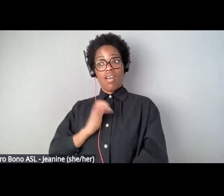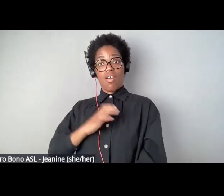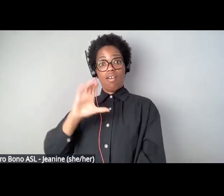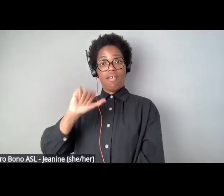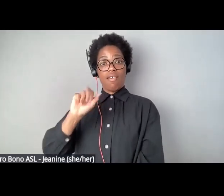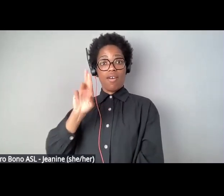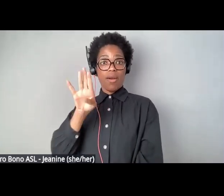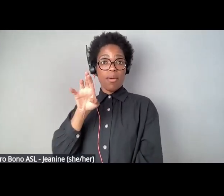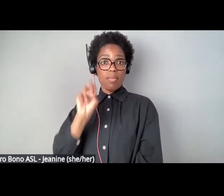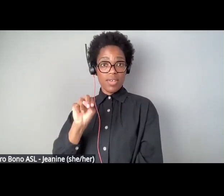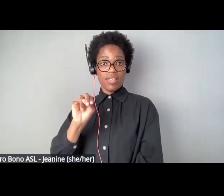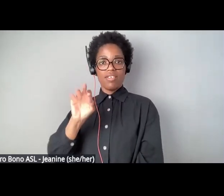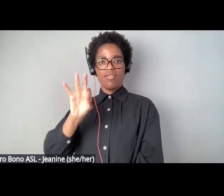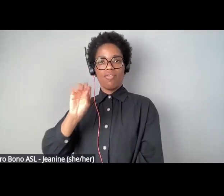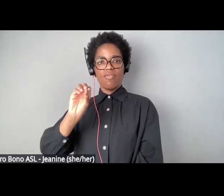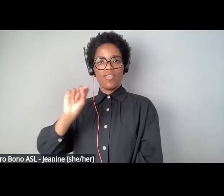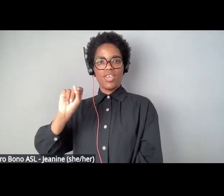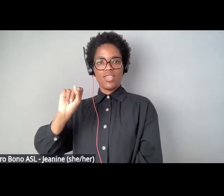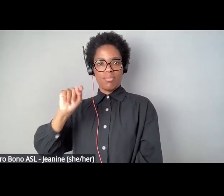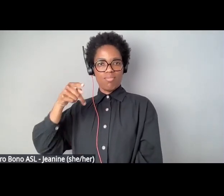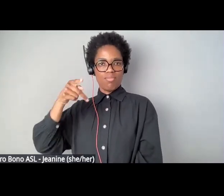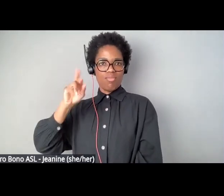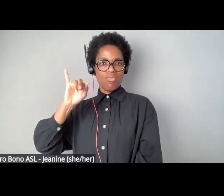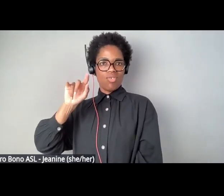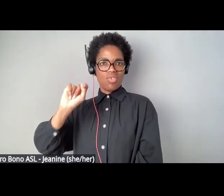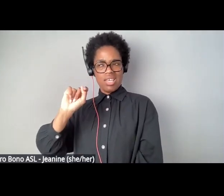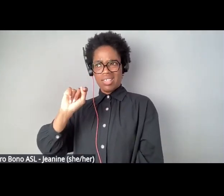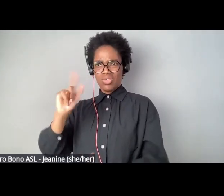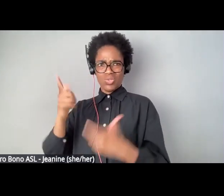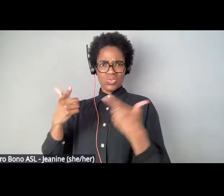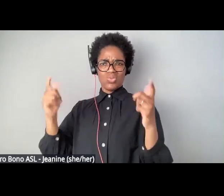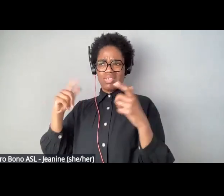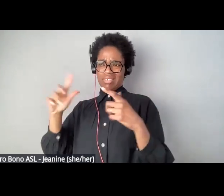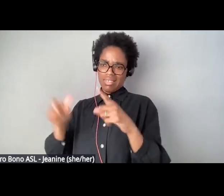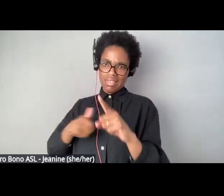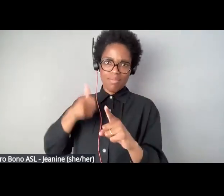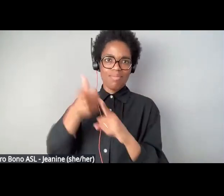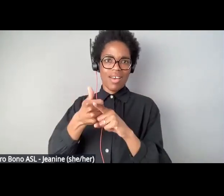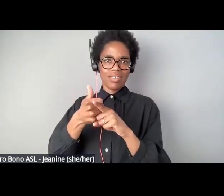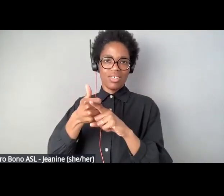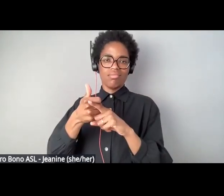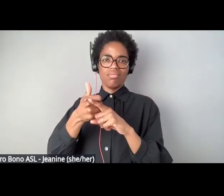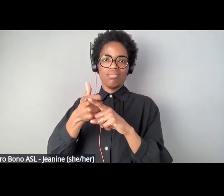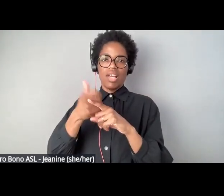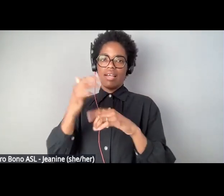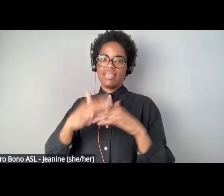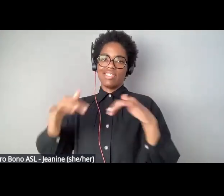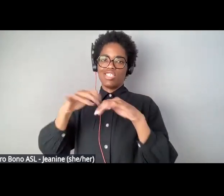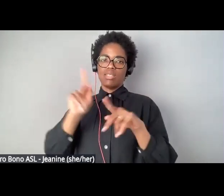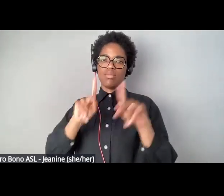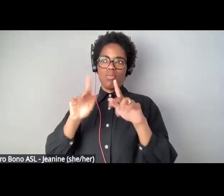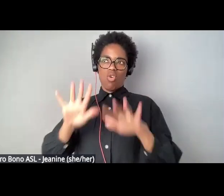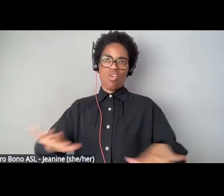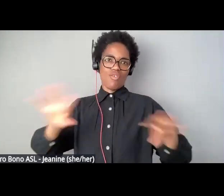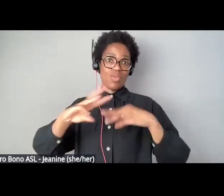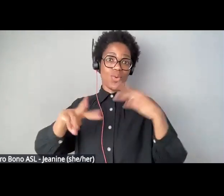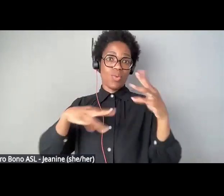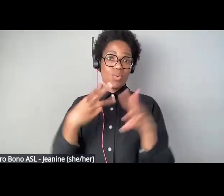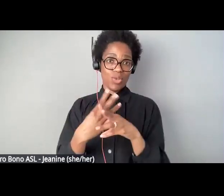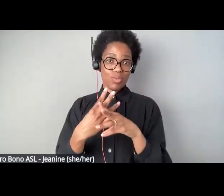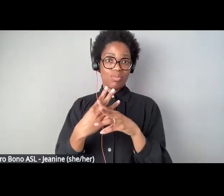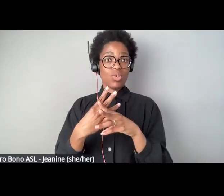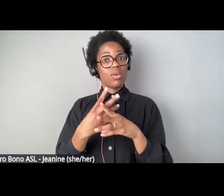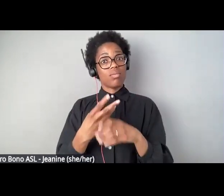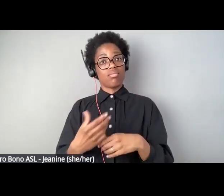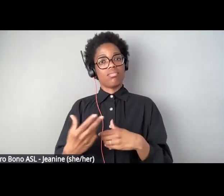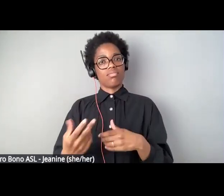that disproportionately affect Indigenous peoples worldwide. I invite you to join me in acknowledging all this, as well as our